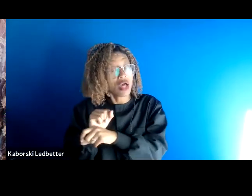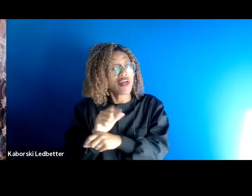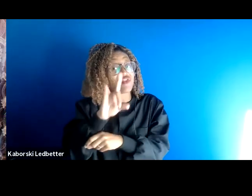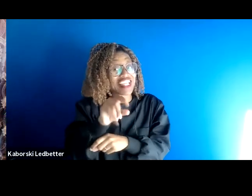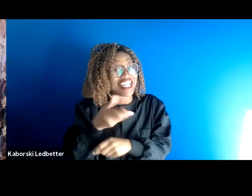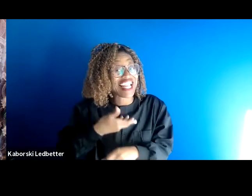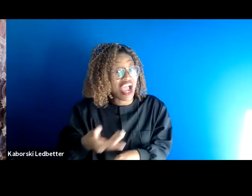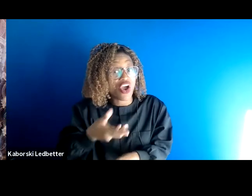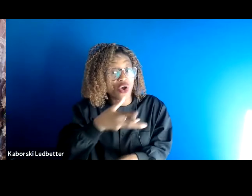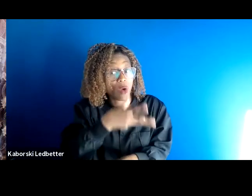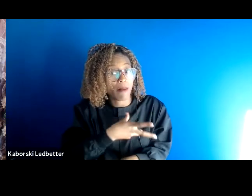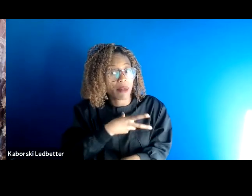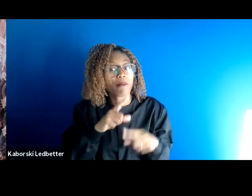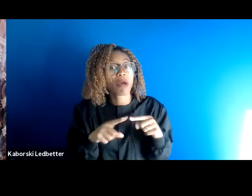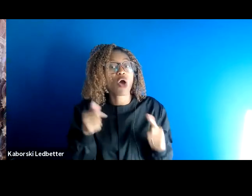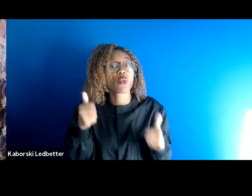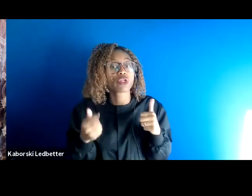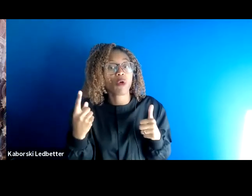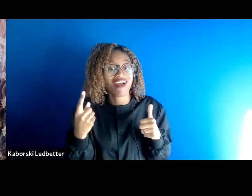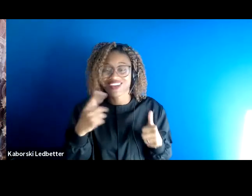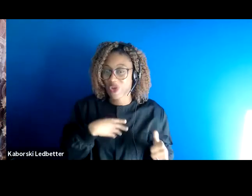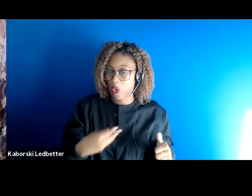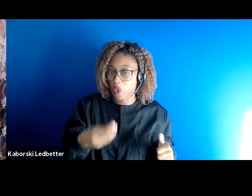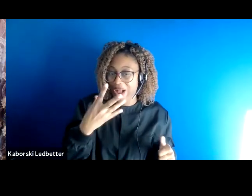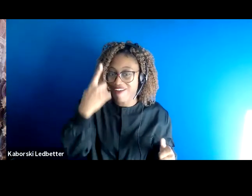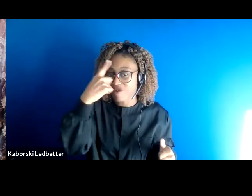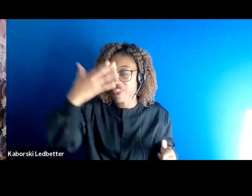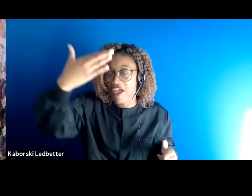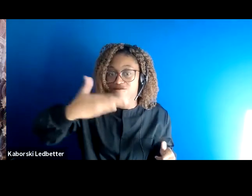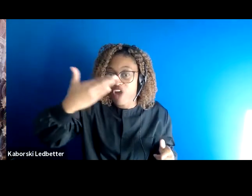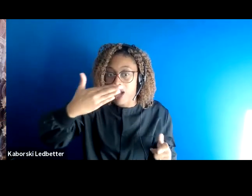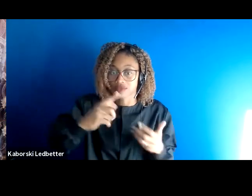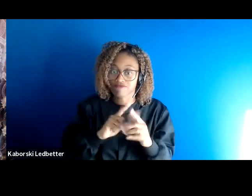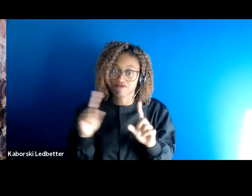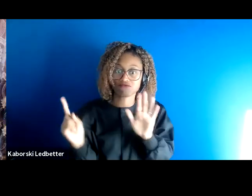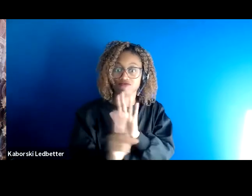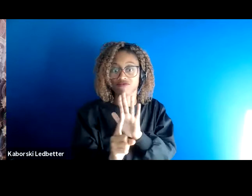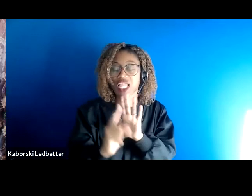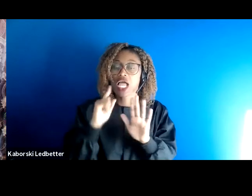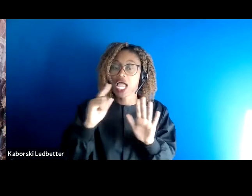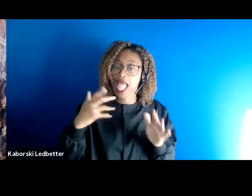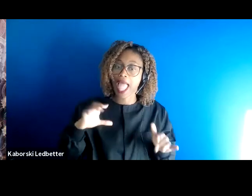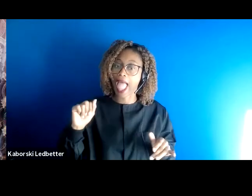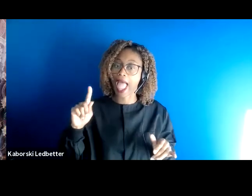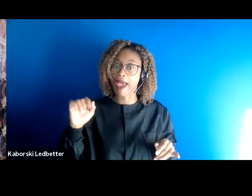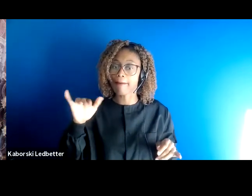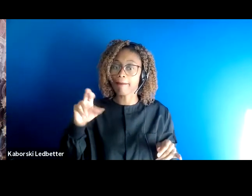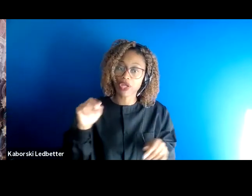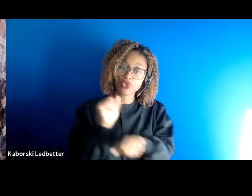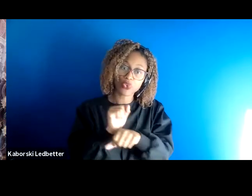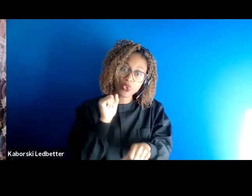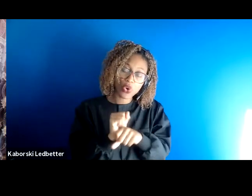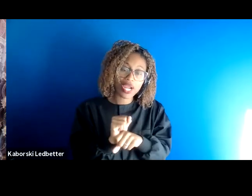primarily hiring white women for that front of the house administrative work, like secretarial work or filing work